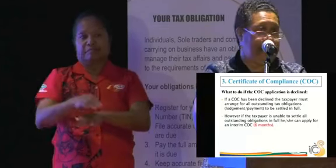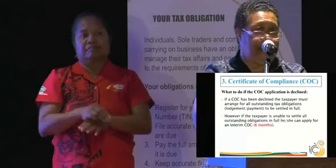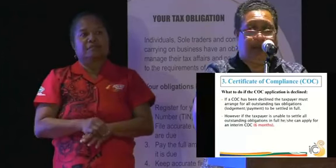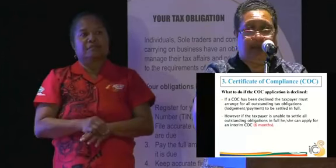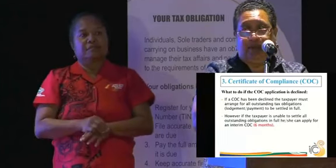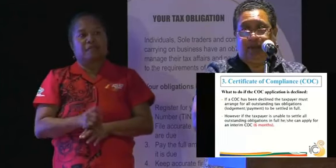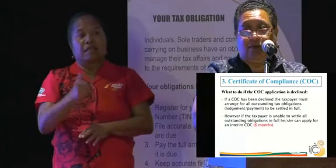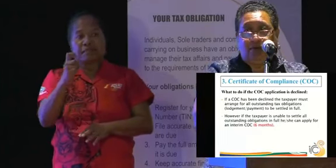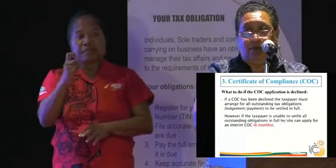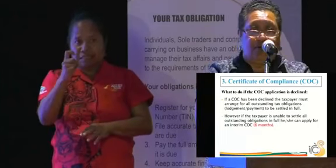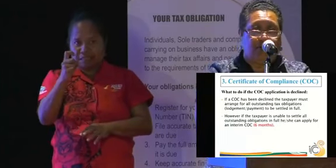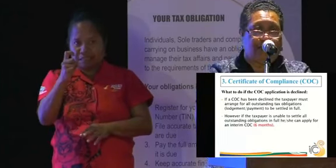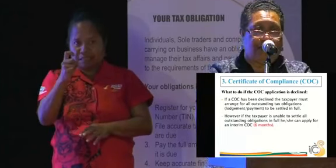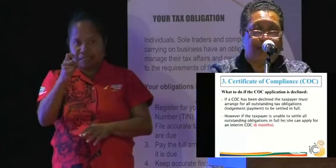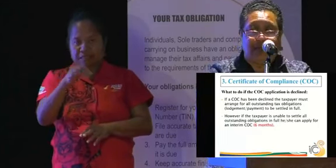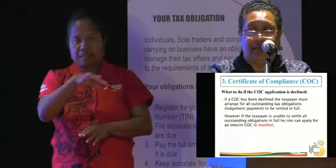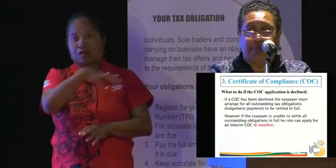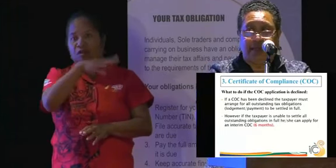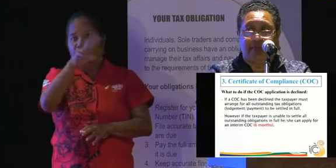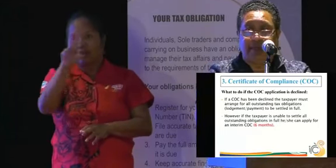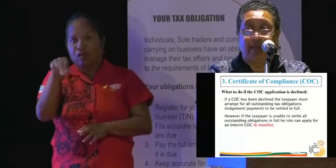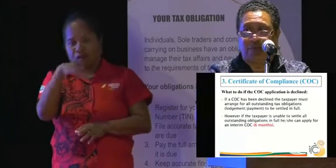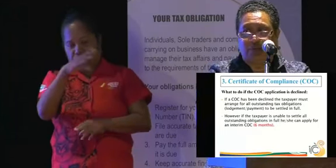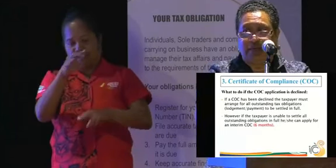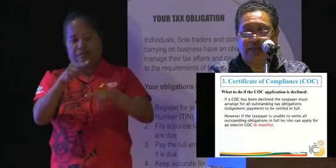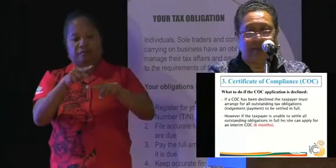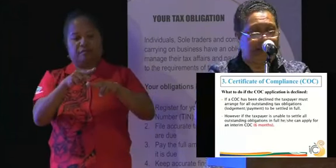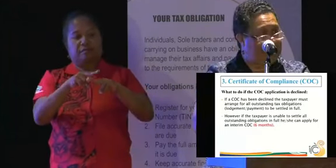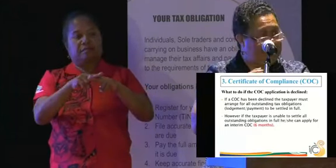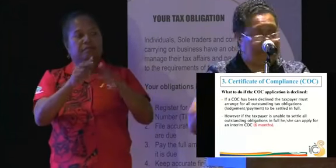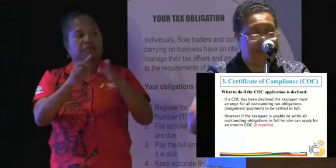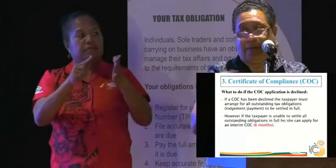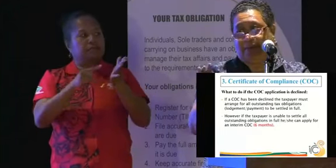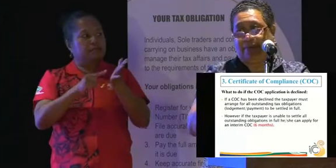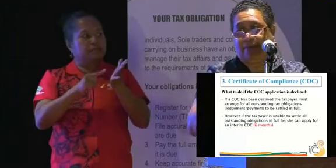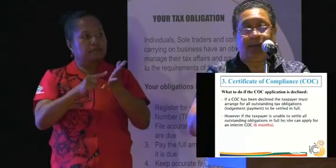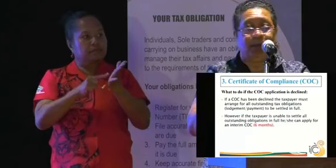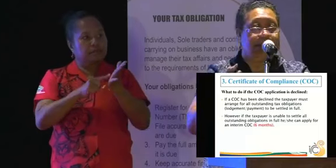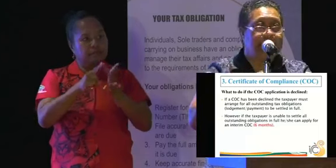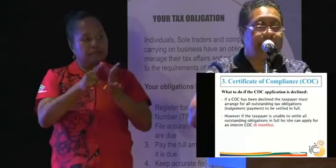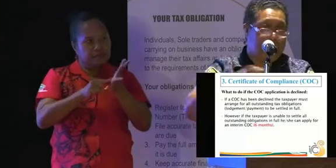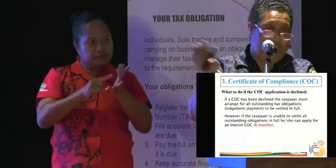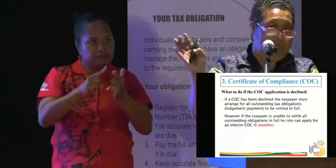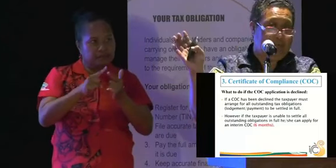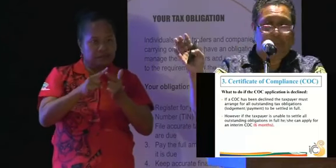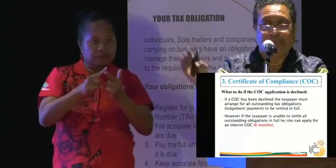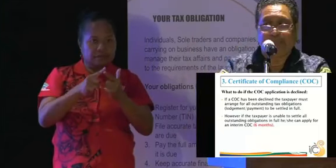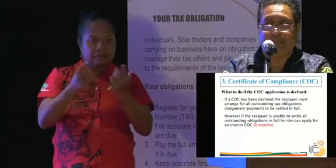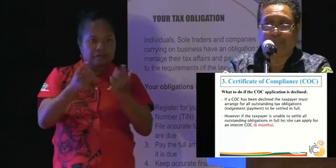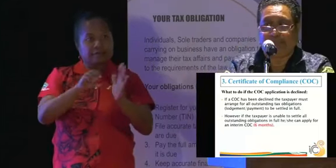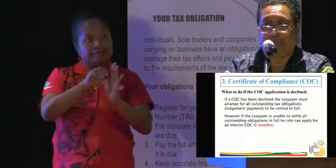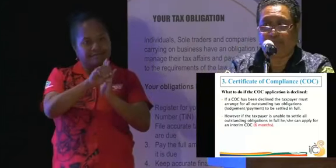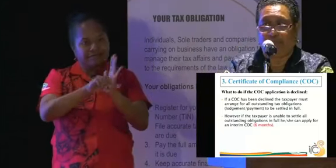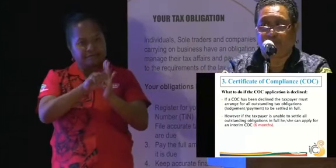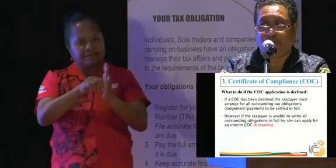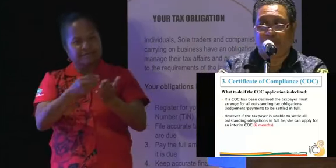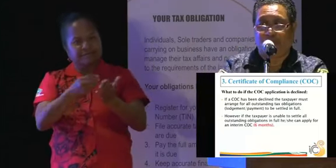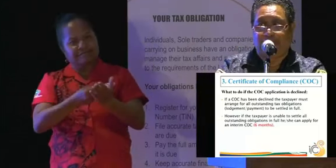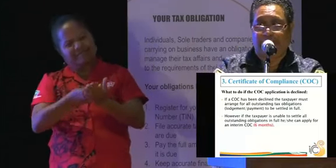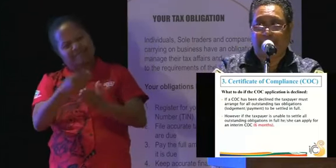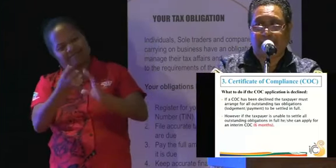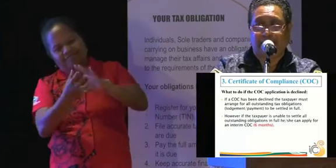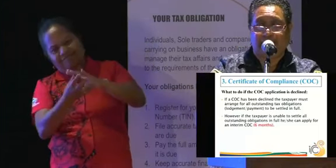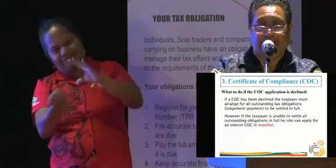suppose all your filing and payments are up to date, same day, the system will print out the certificate